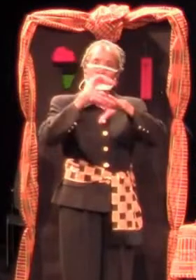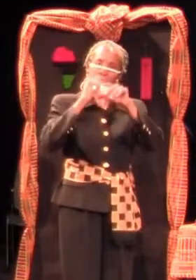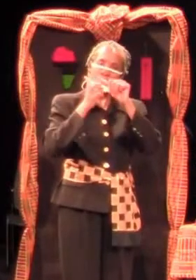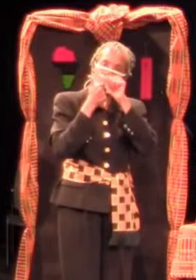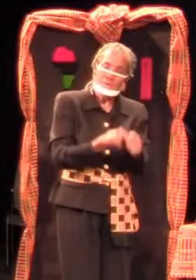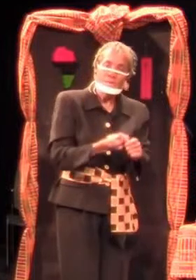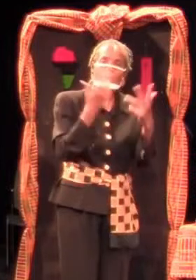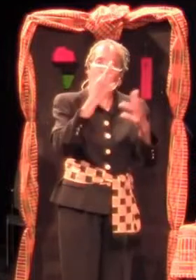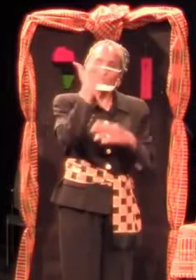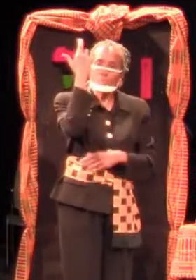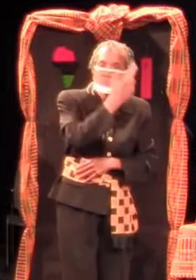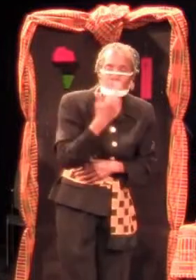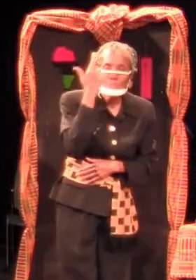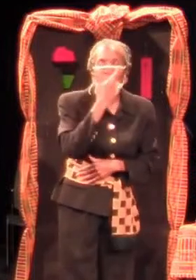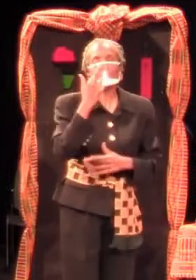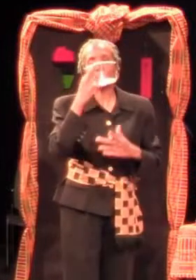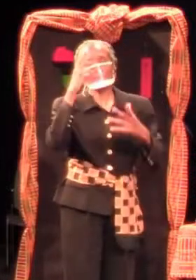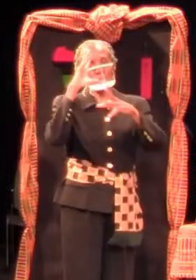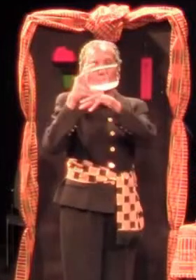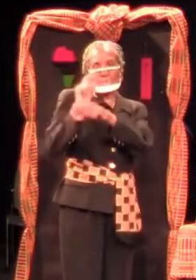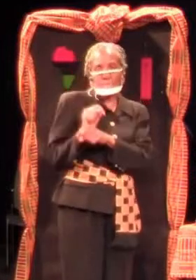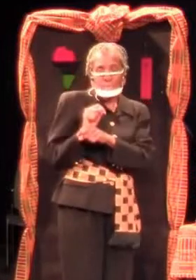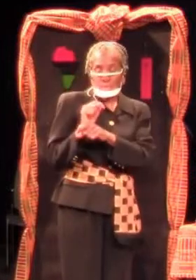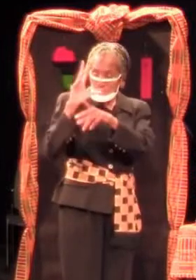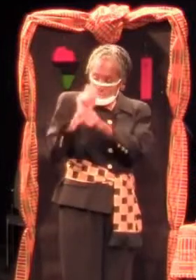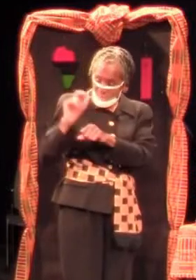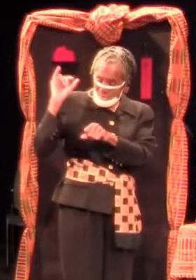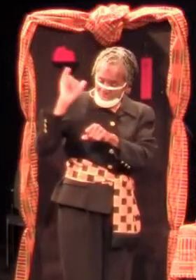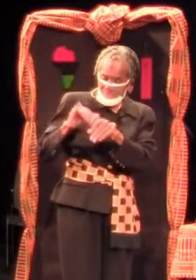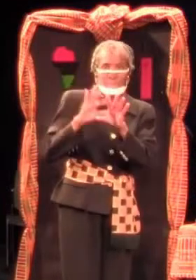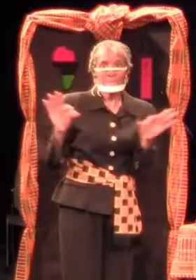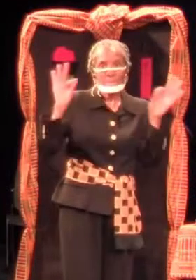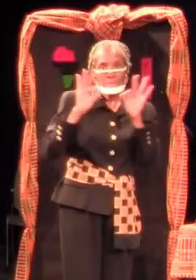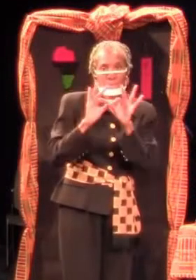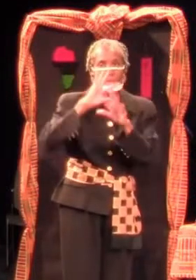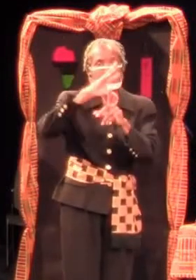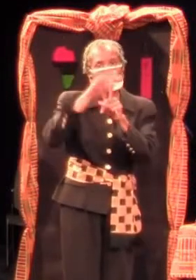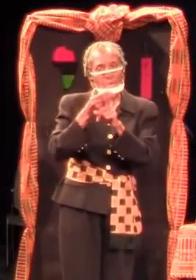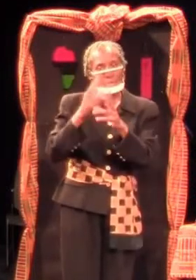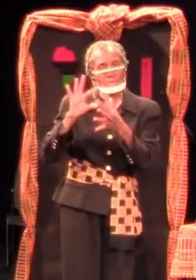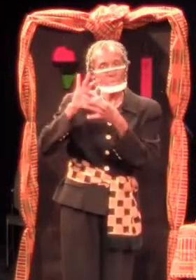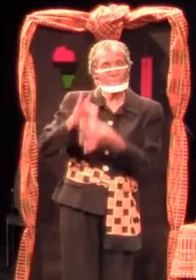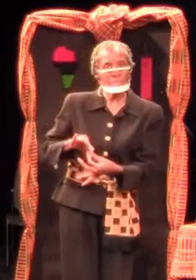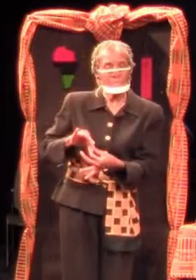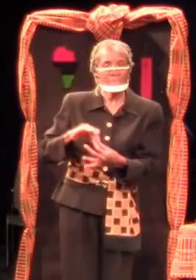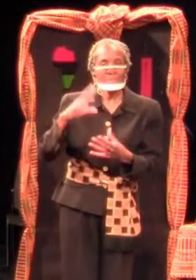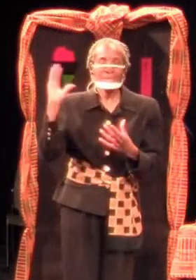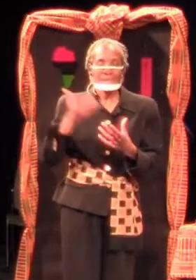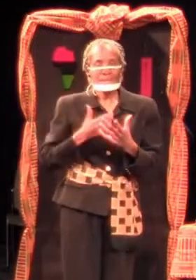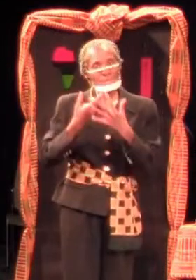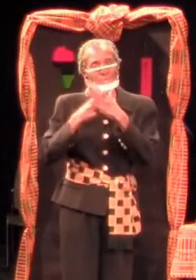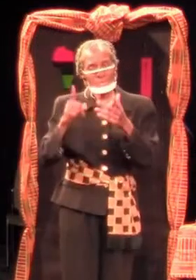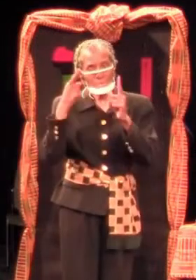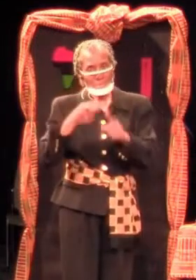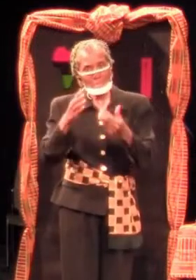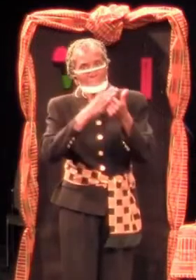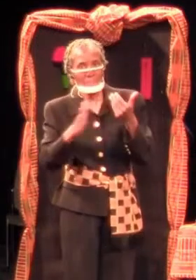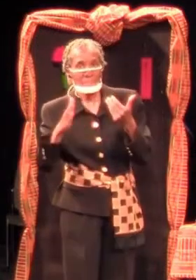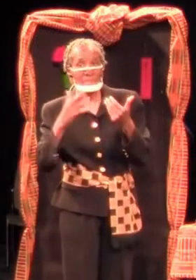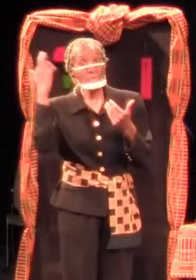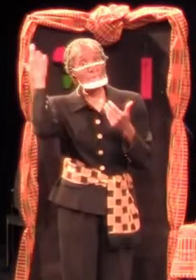are in turn rooted in practice. Tradition is our grounding, our cultural anchor, and therefore our starting point.